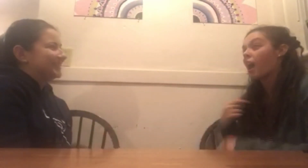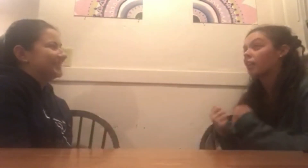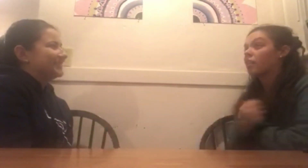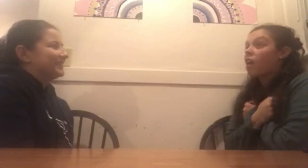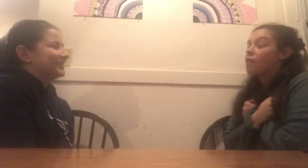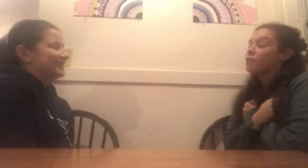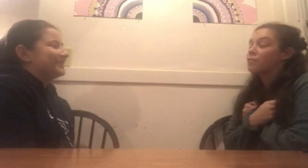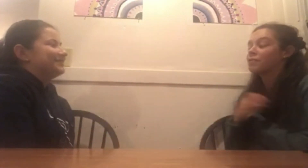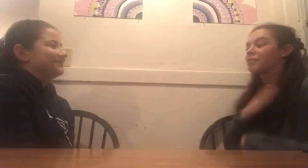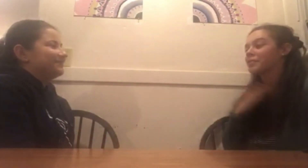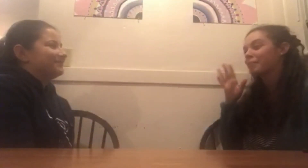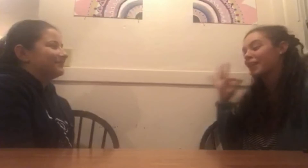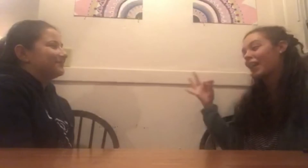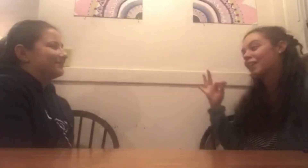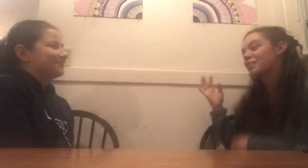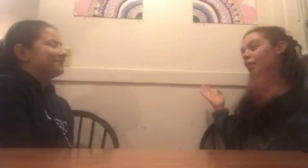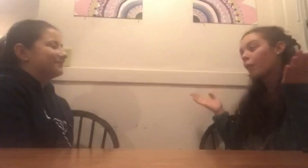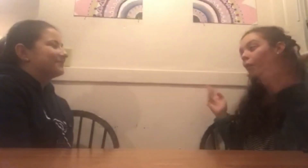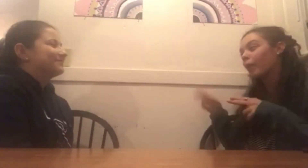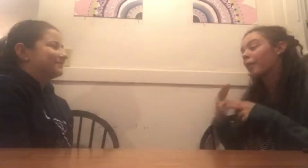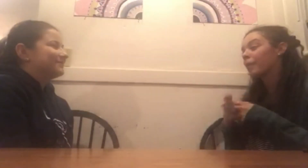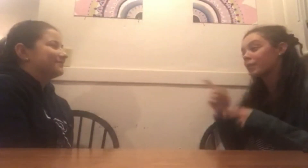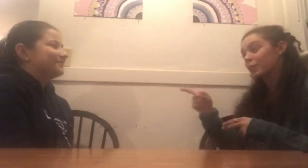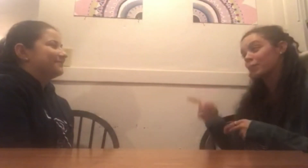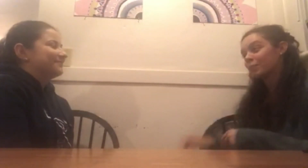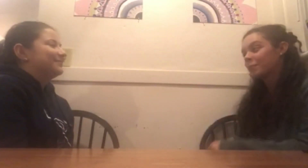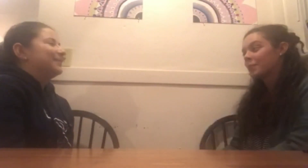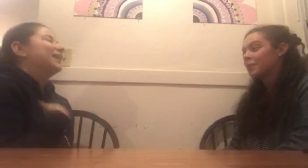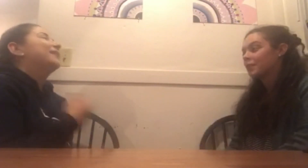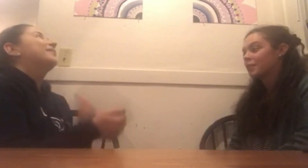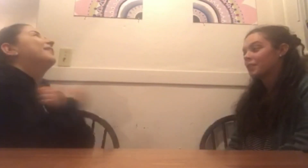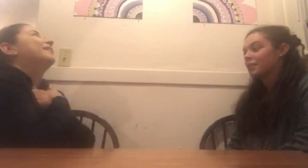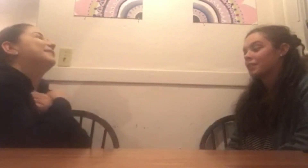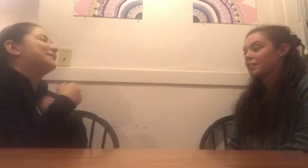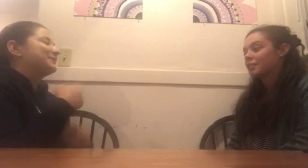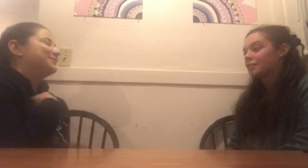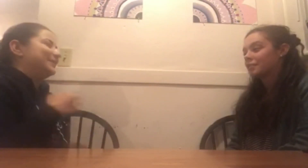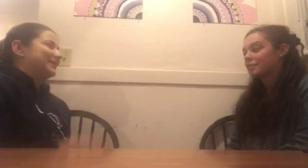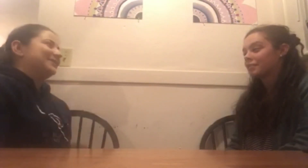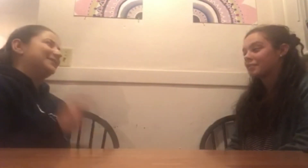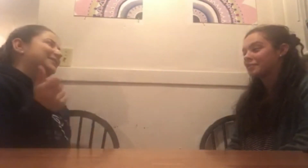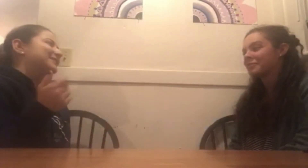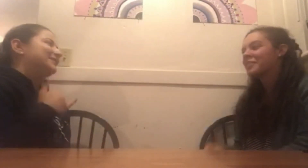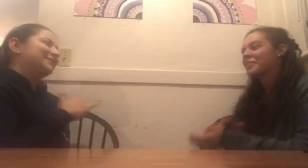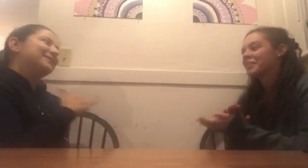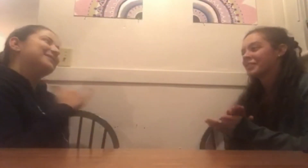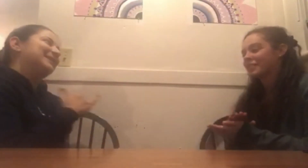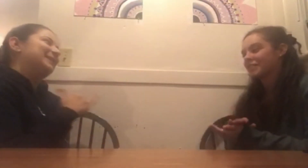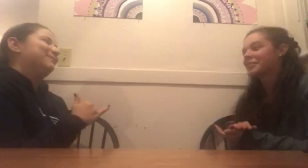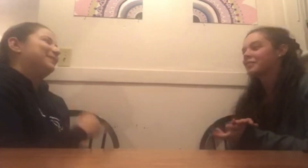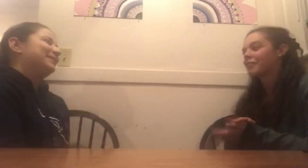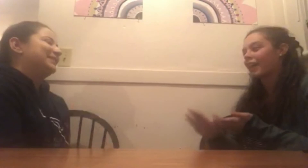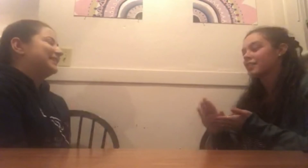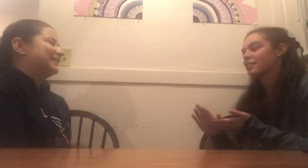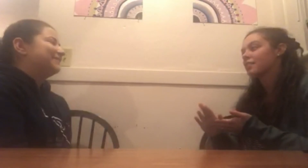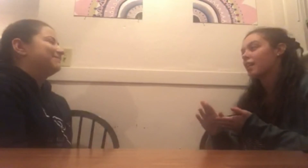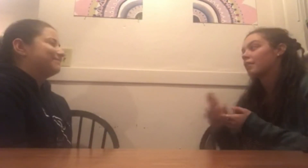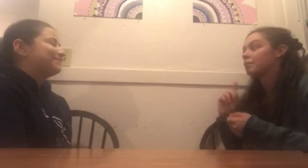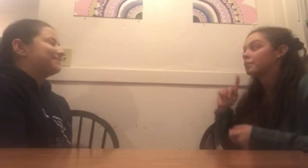I love my cat. What about you? I love my dog too, so same. Nice.